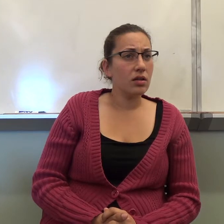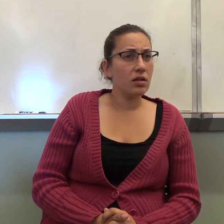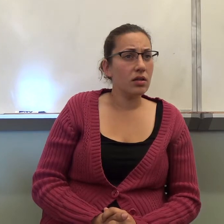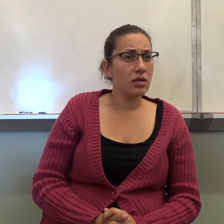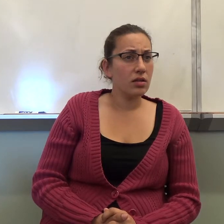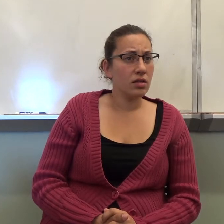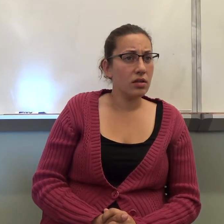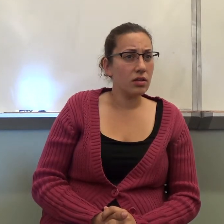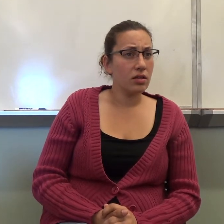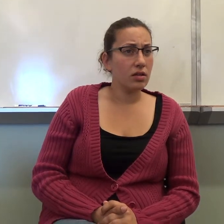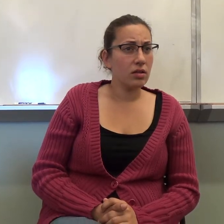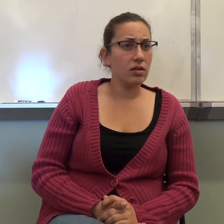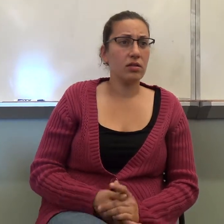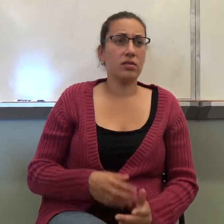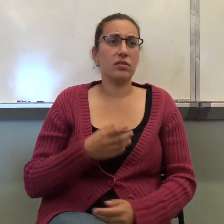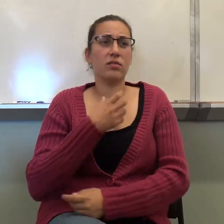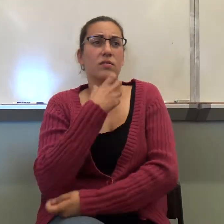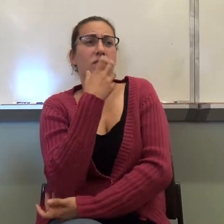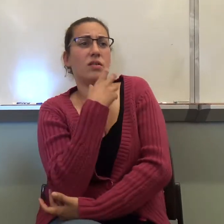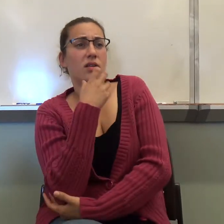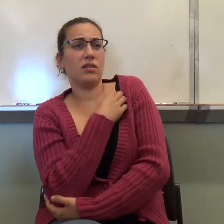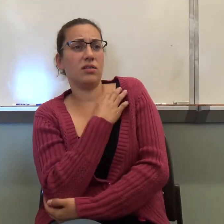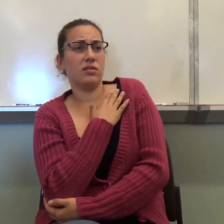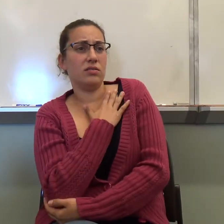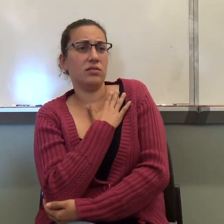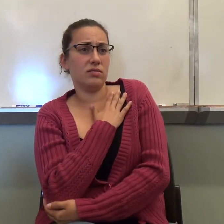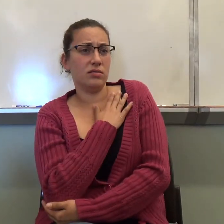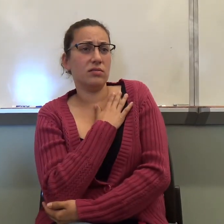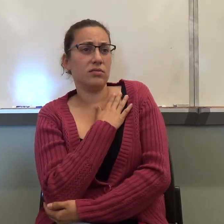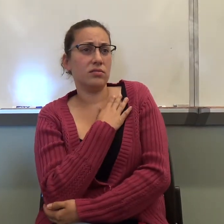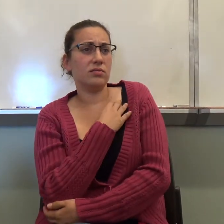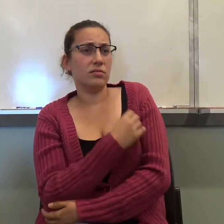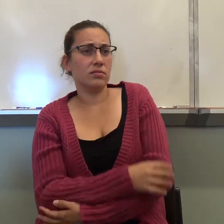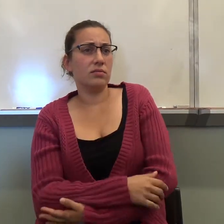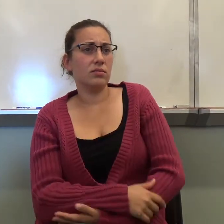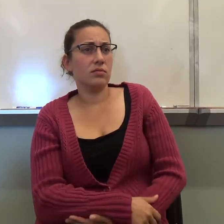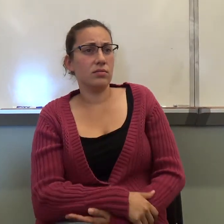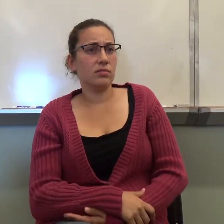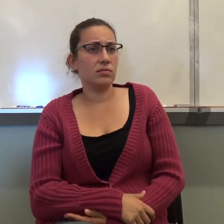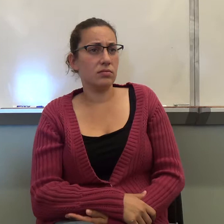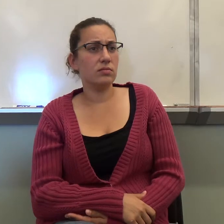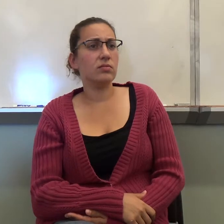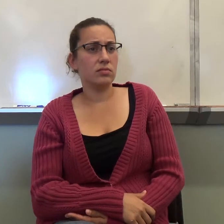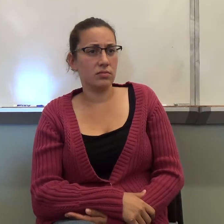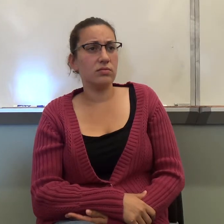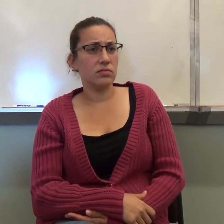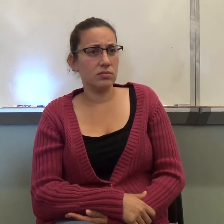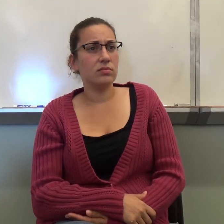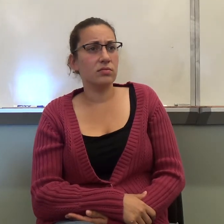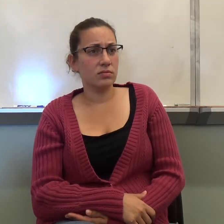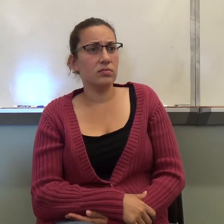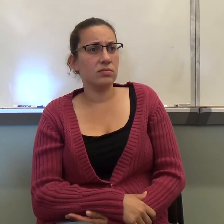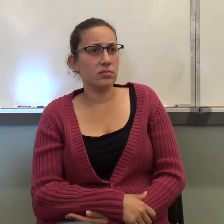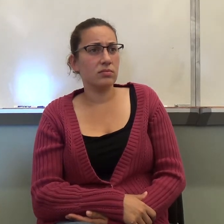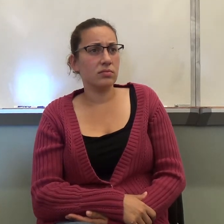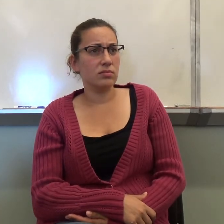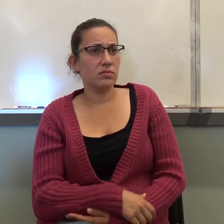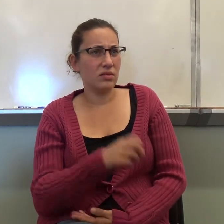terms. Now, the fact that the multiplication is reversed is simply the fact that multiplication is commutative, and